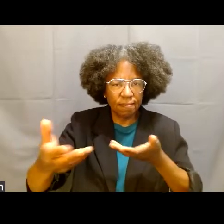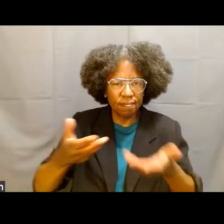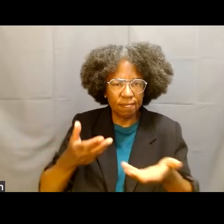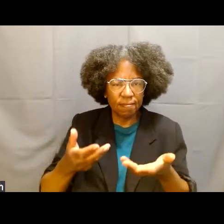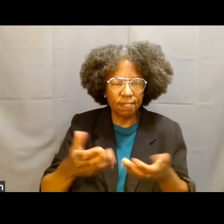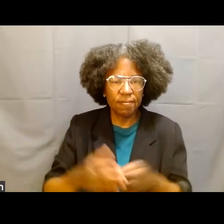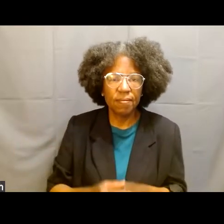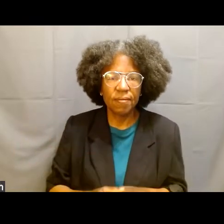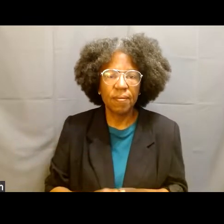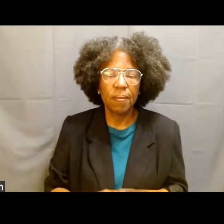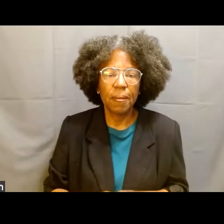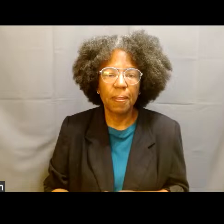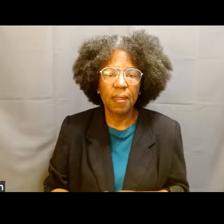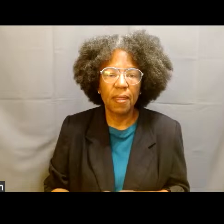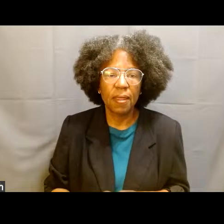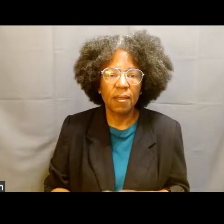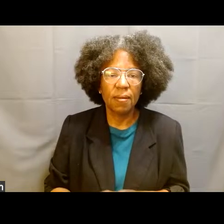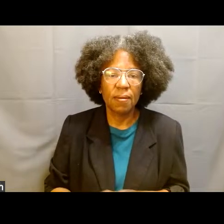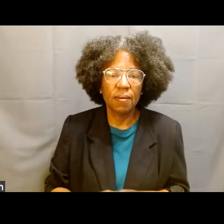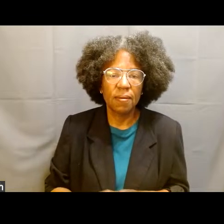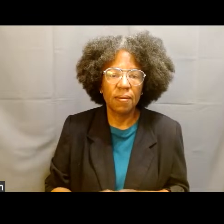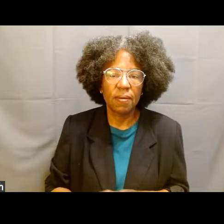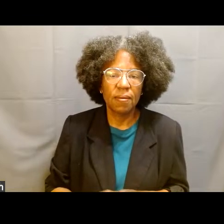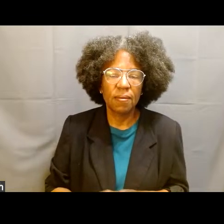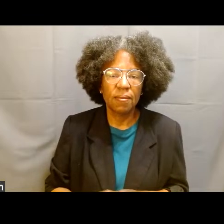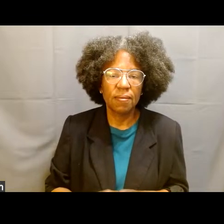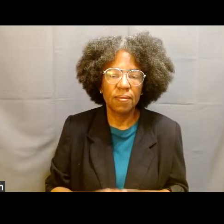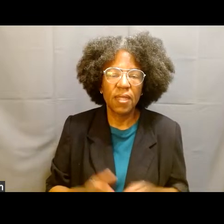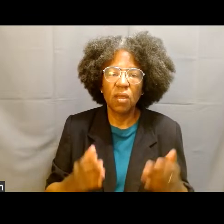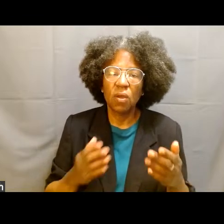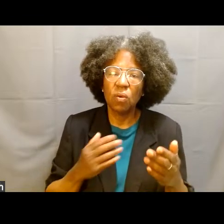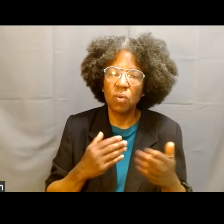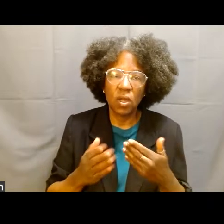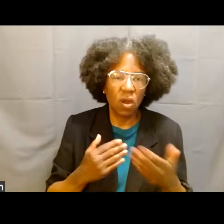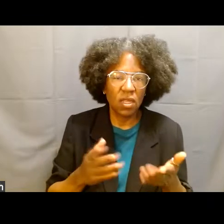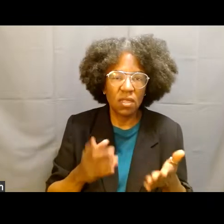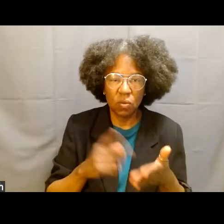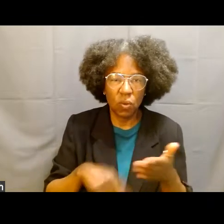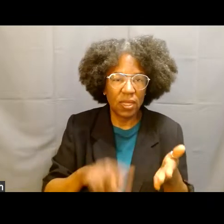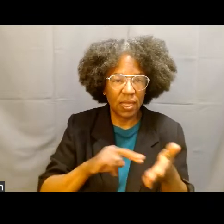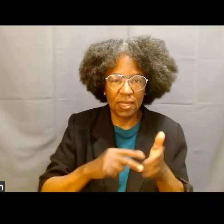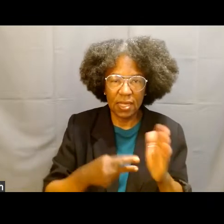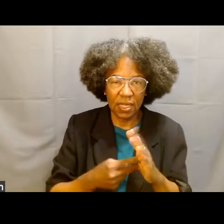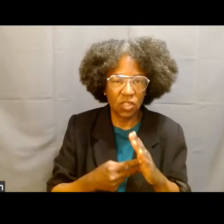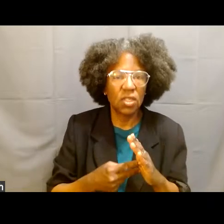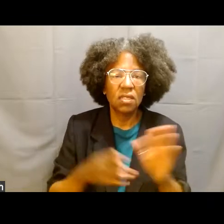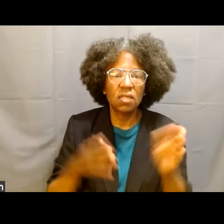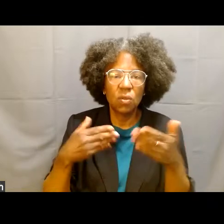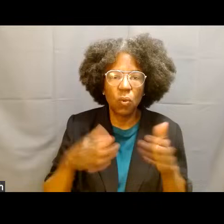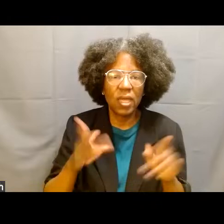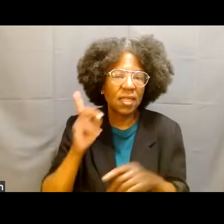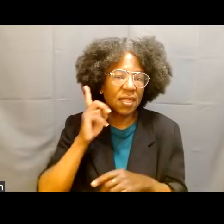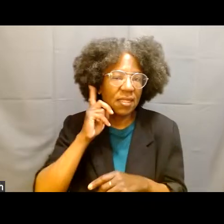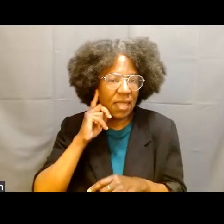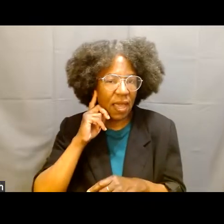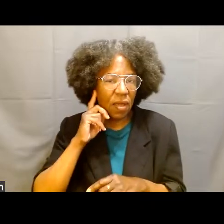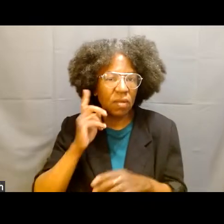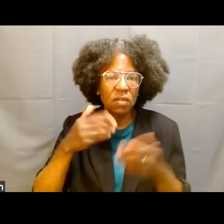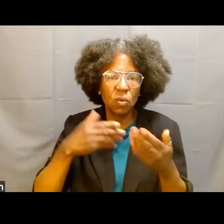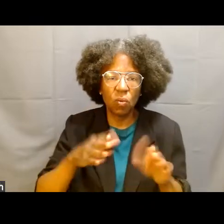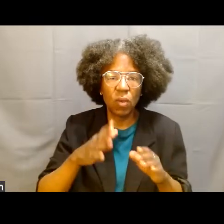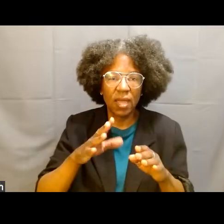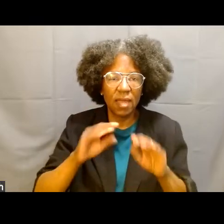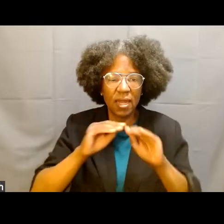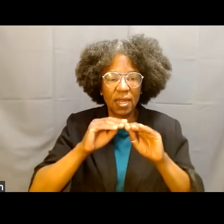What this does, regardless of what the intentions were, the way that it sounds and comes across